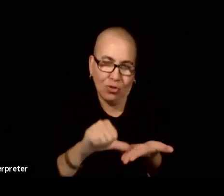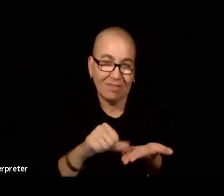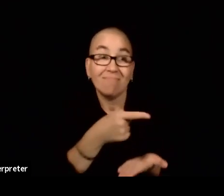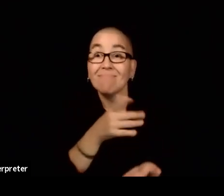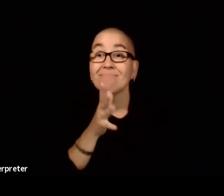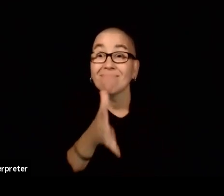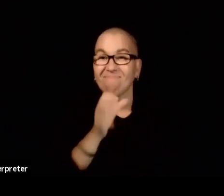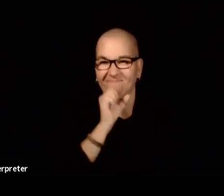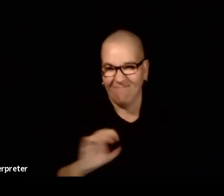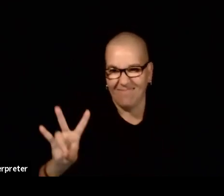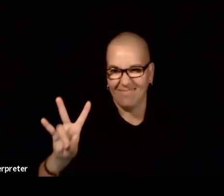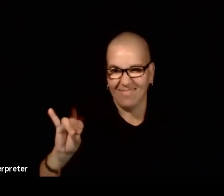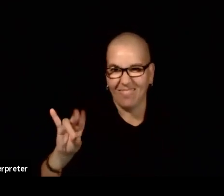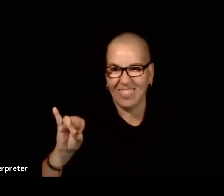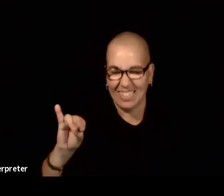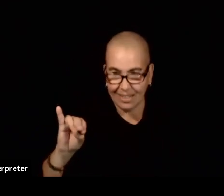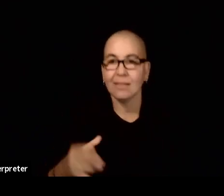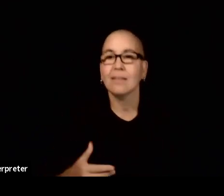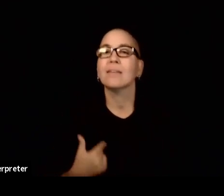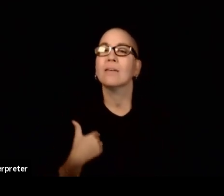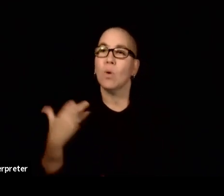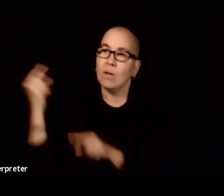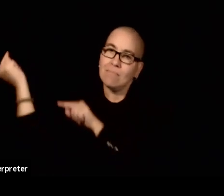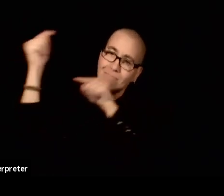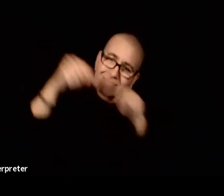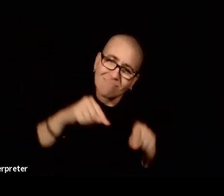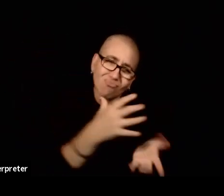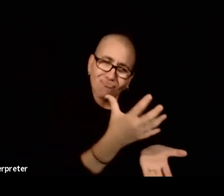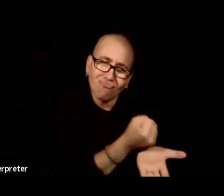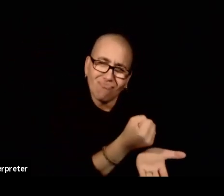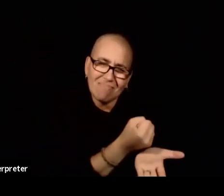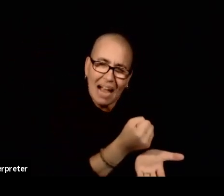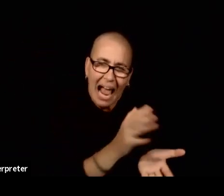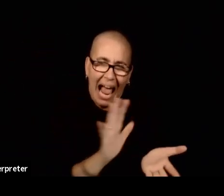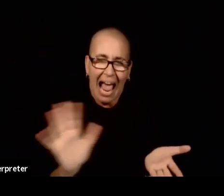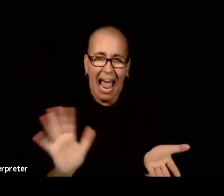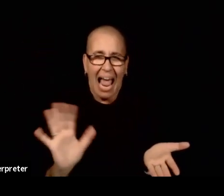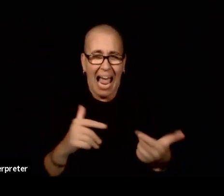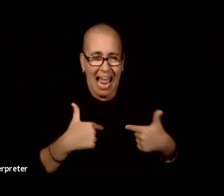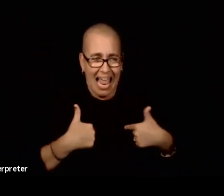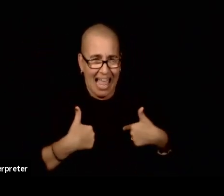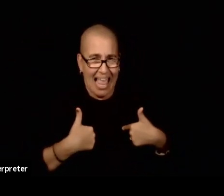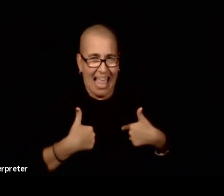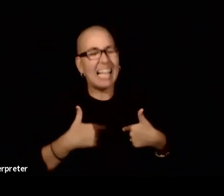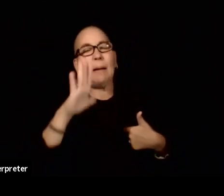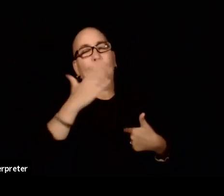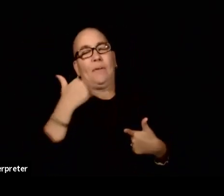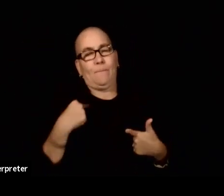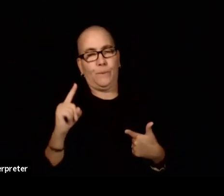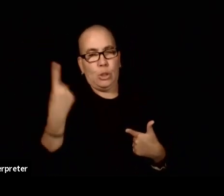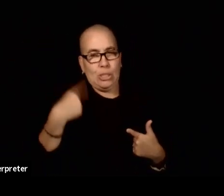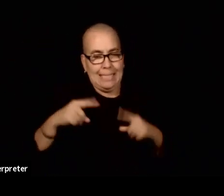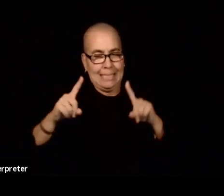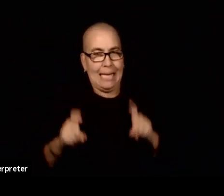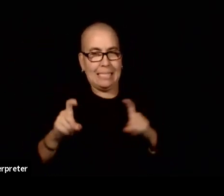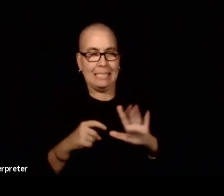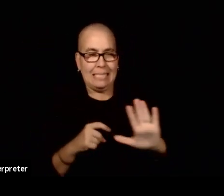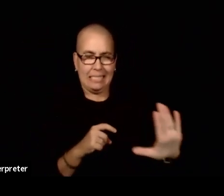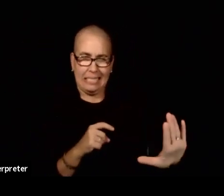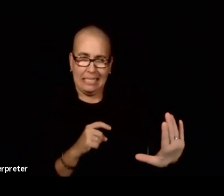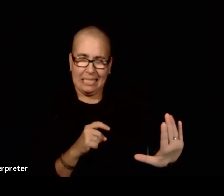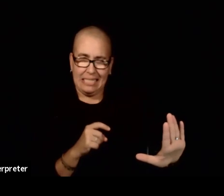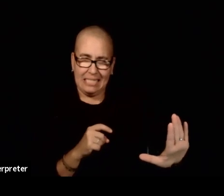getting tested, you know, could be really dangerous. And, you know, I miss my grandma. And, you know, and I knew that, and I talked with my family, and, you know, if I really wanted to be able